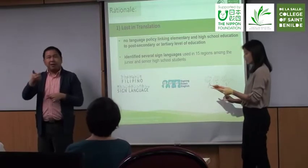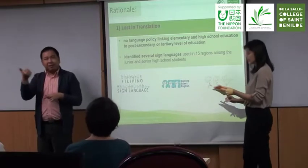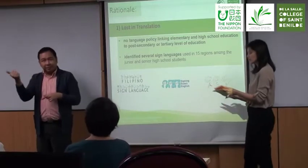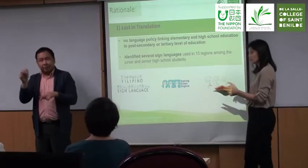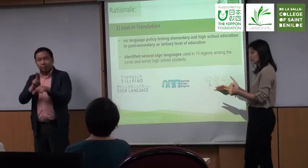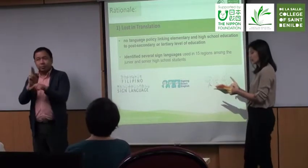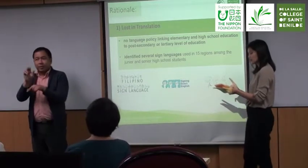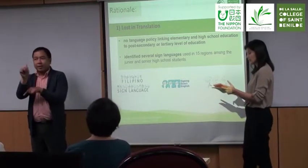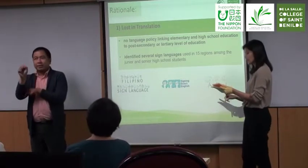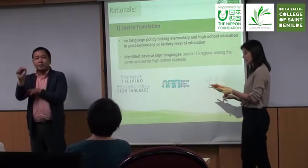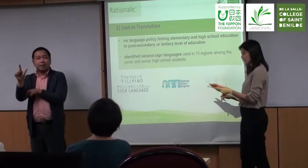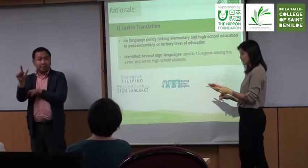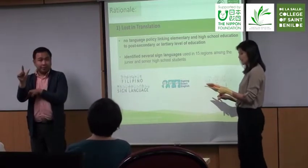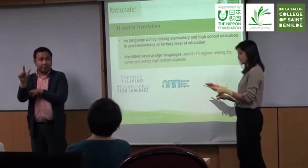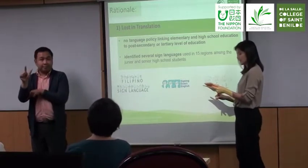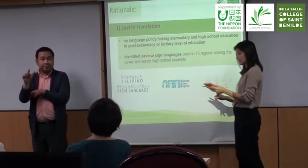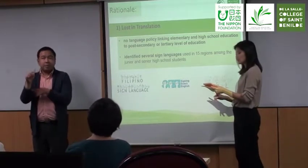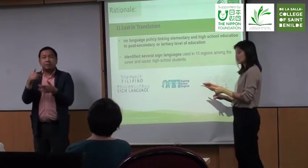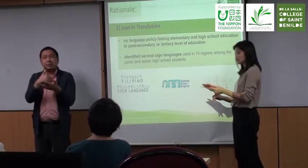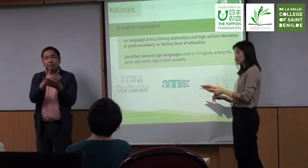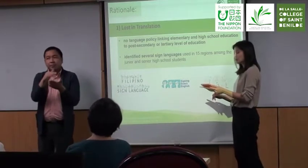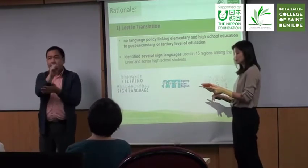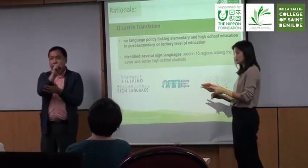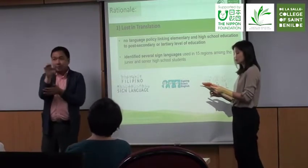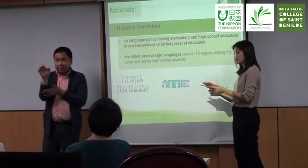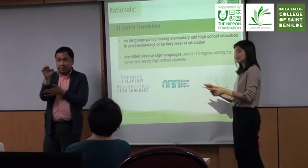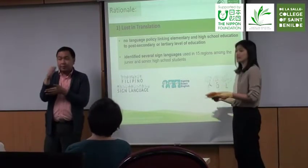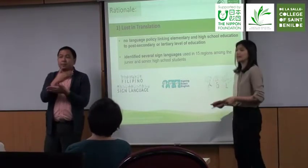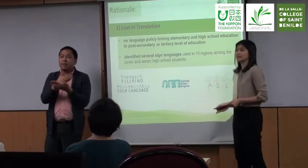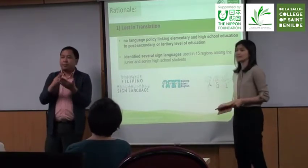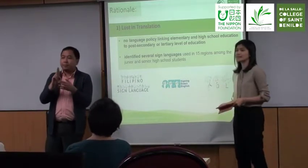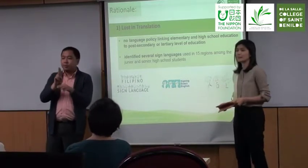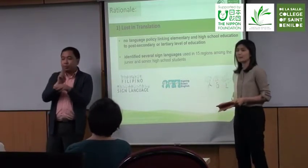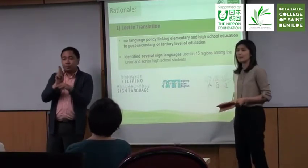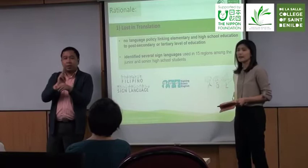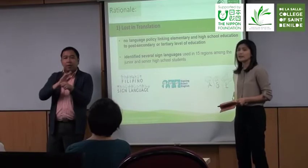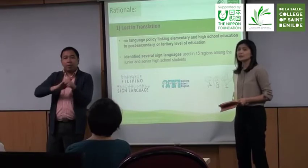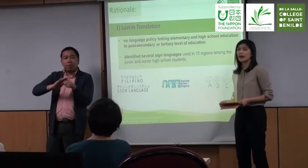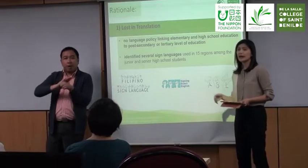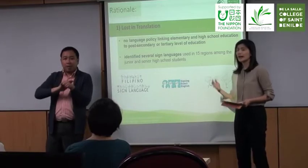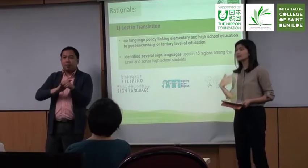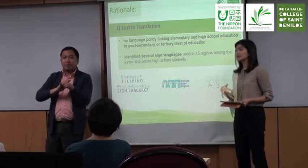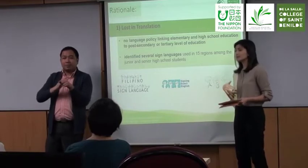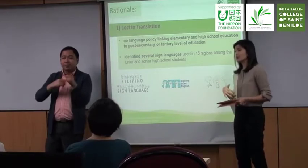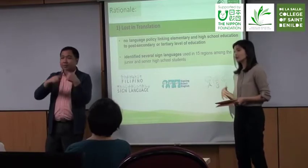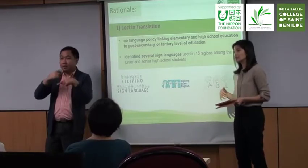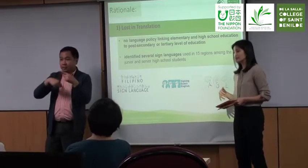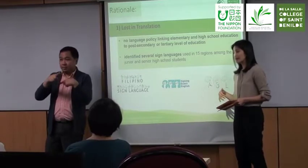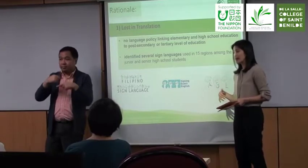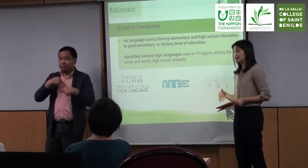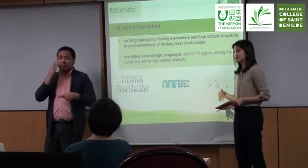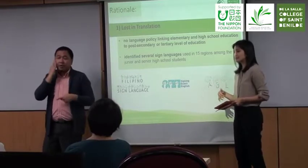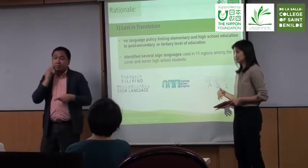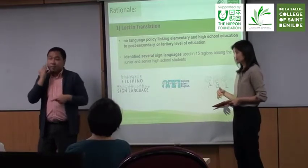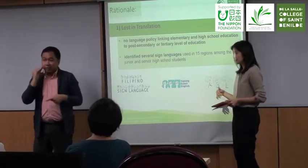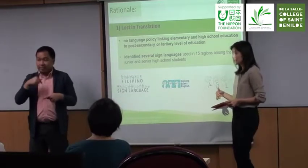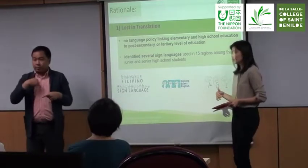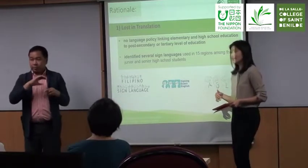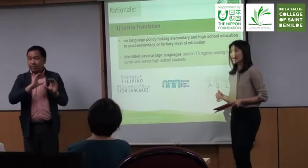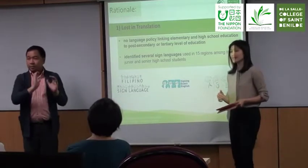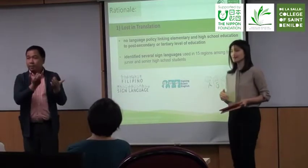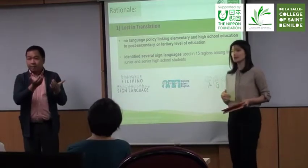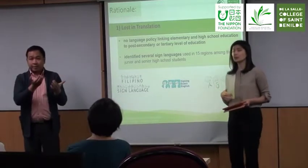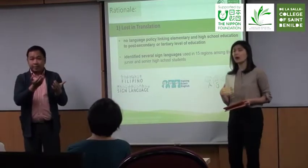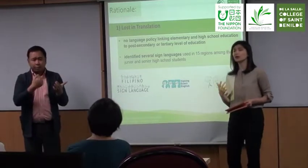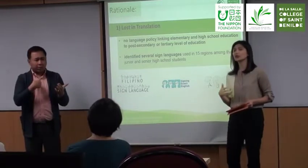Sign Language, Signing Exact English, and some would use local signs. So I had an experience in class